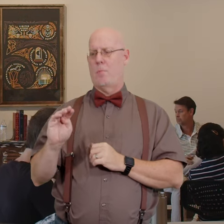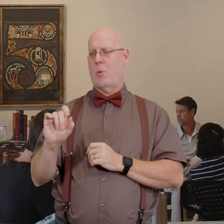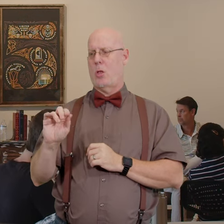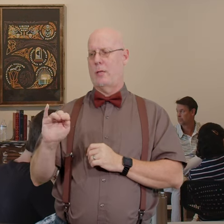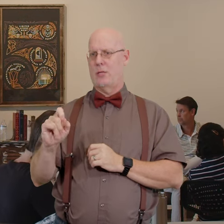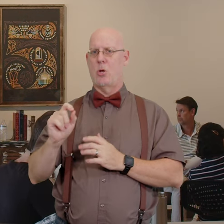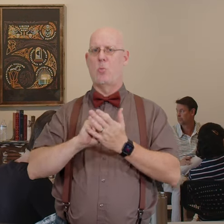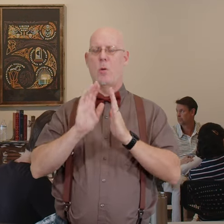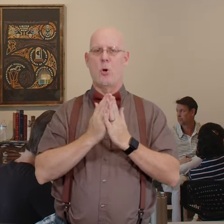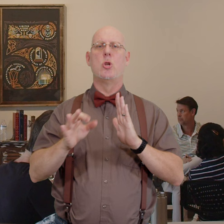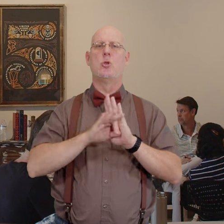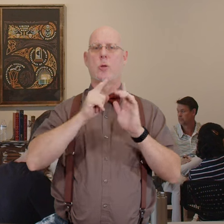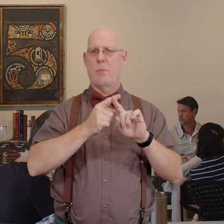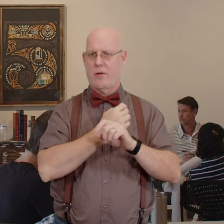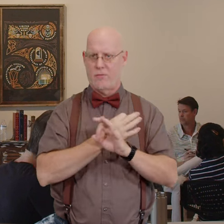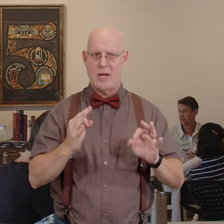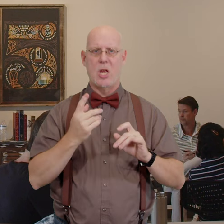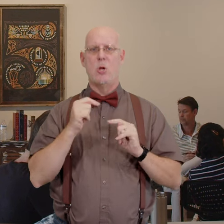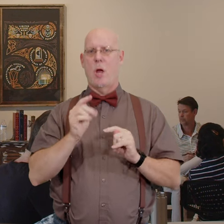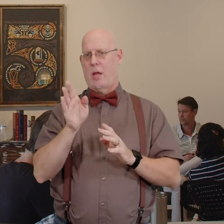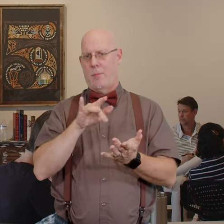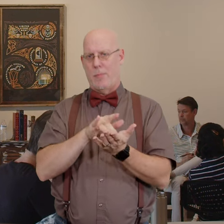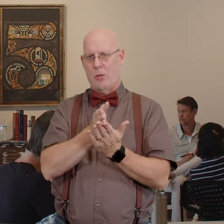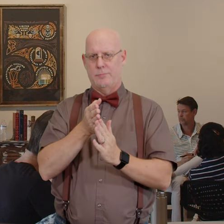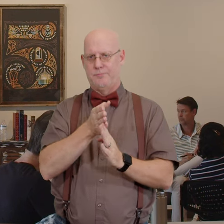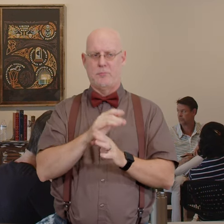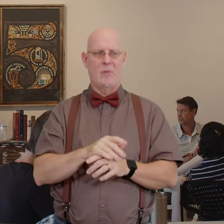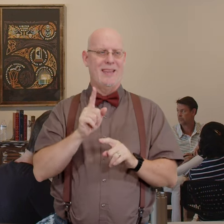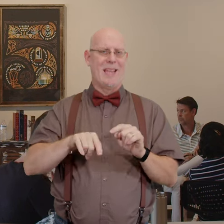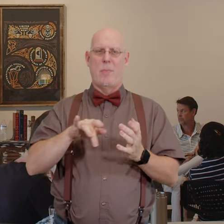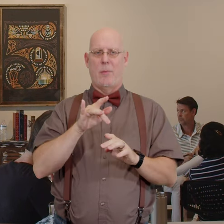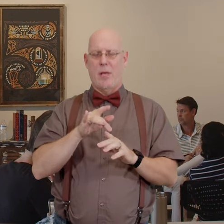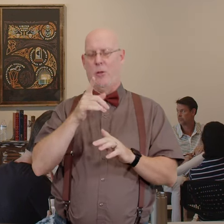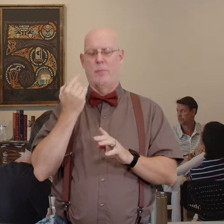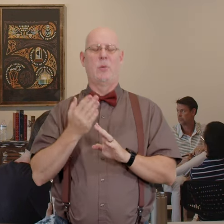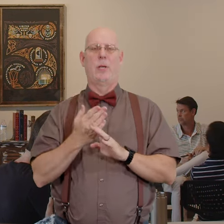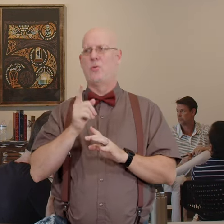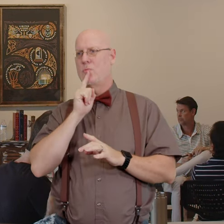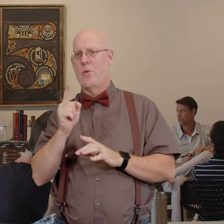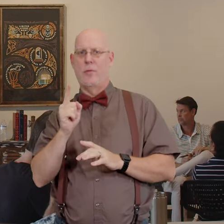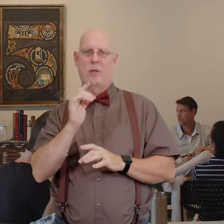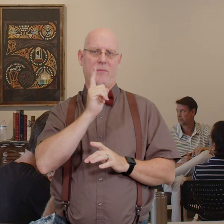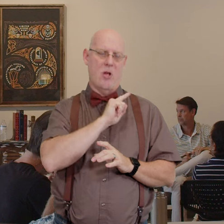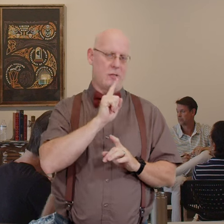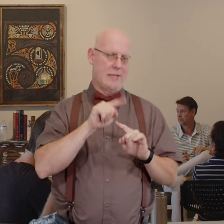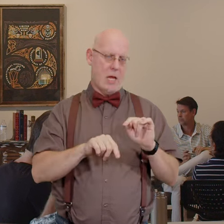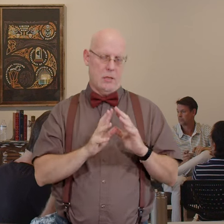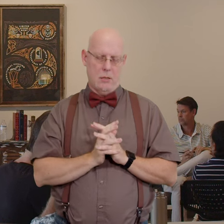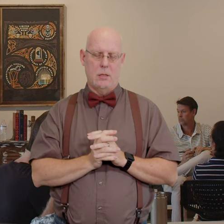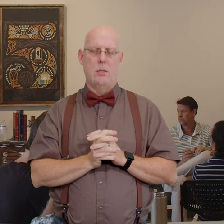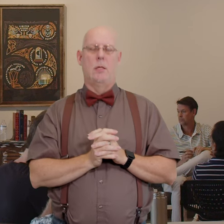Molinist, wrote a book called Chosen But Free, where he's trying to toe the middle ground, which he can't toe the middle ground between truth and